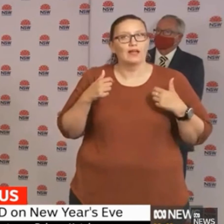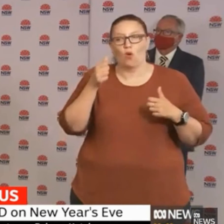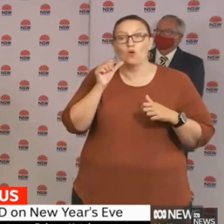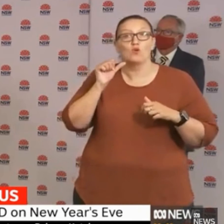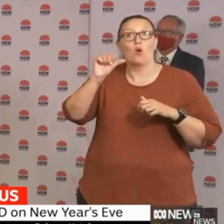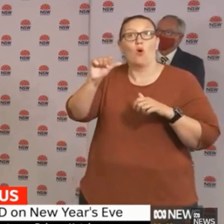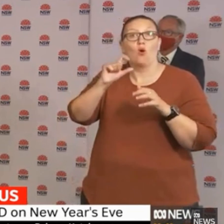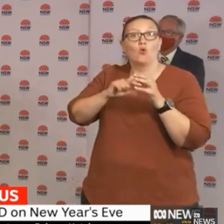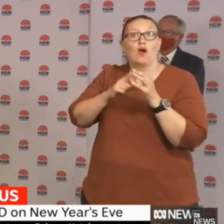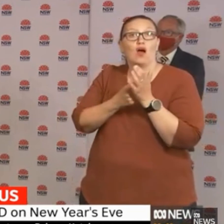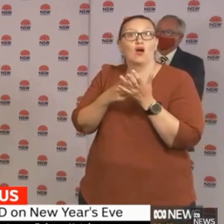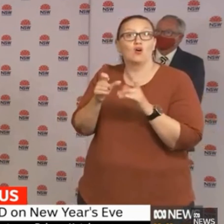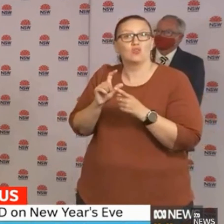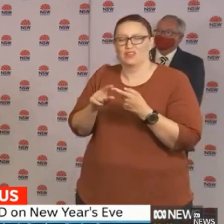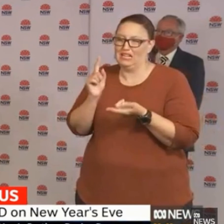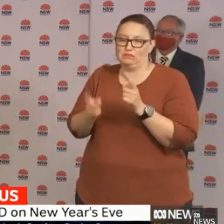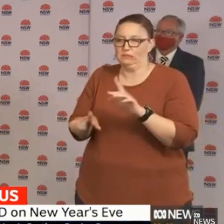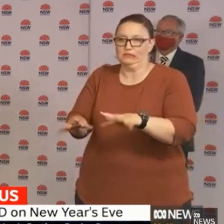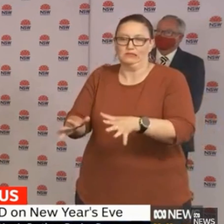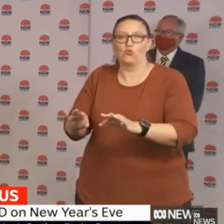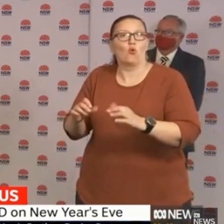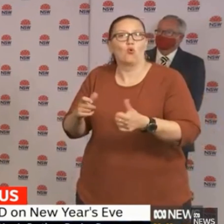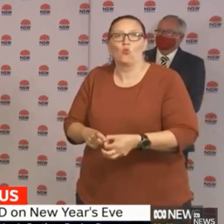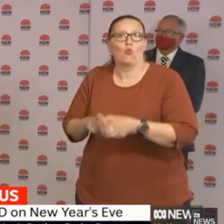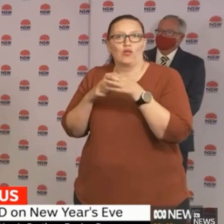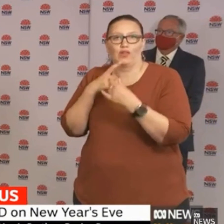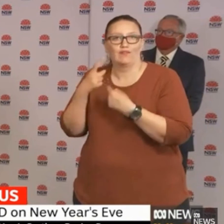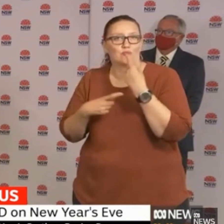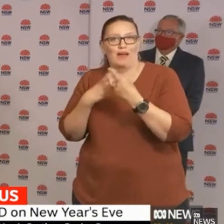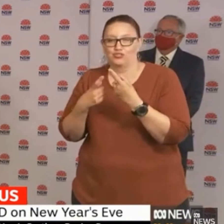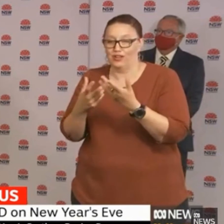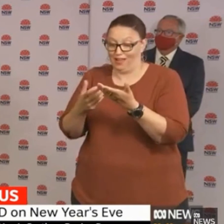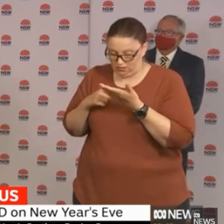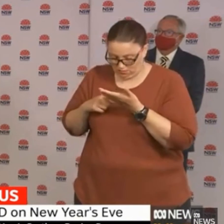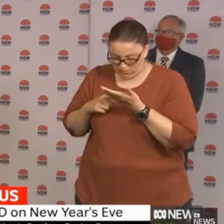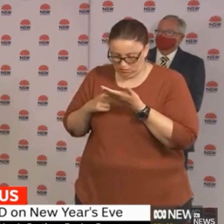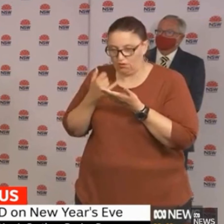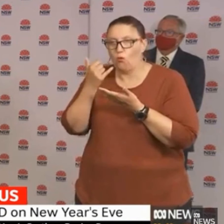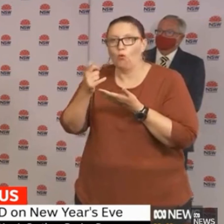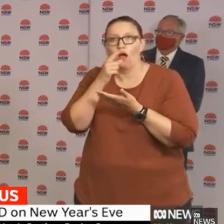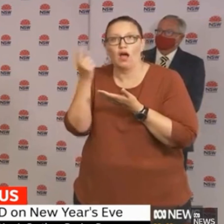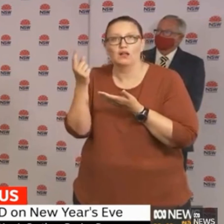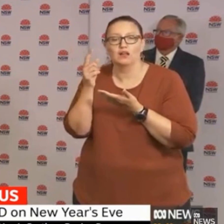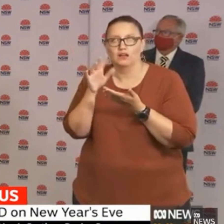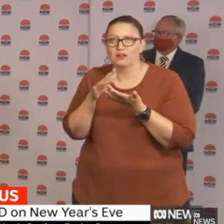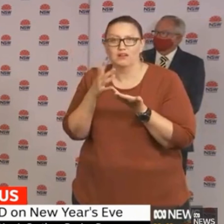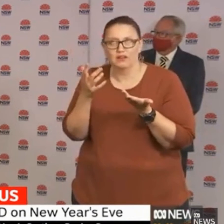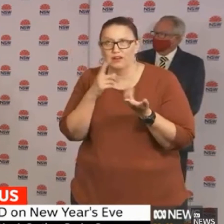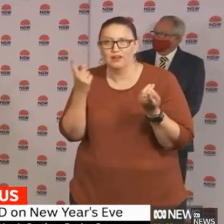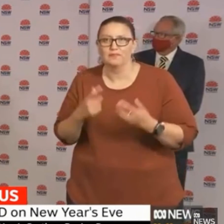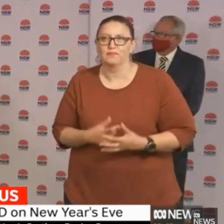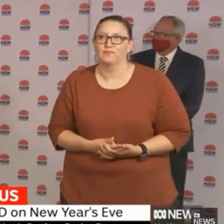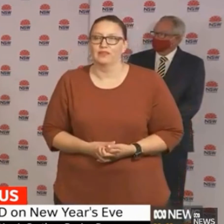health officials the best and most accurate information to make those contact tracing phone calls or to push out those SMS messages. Why is